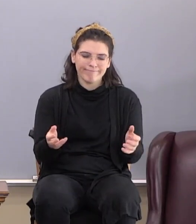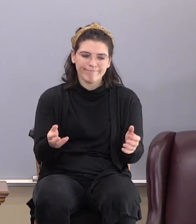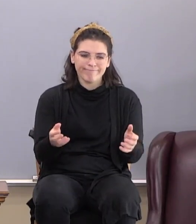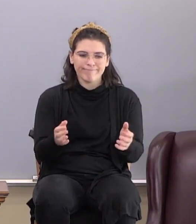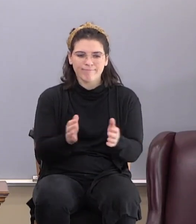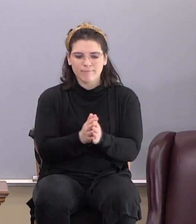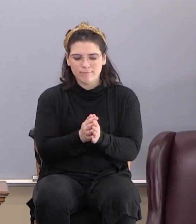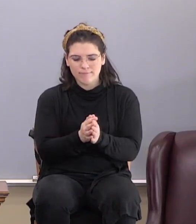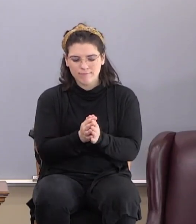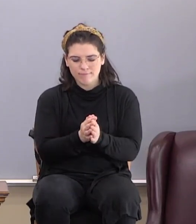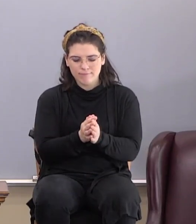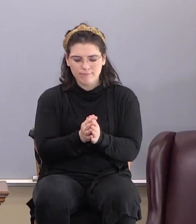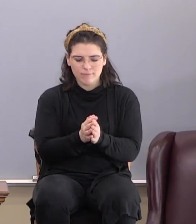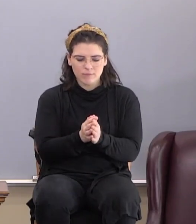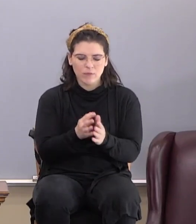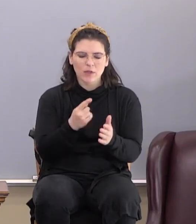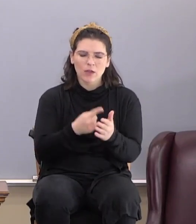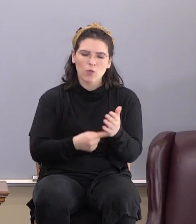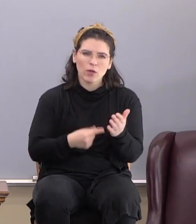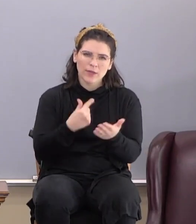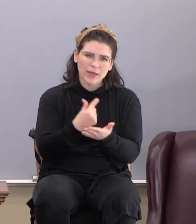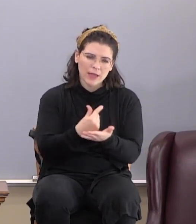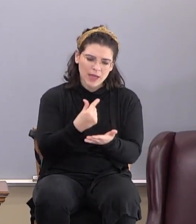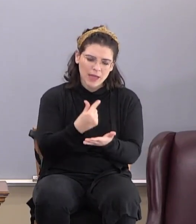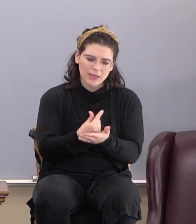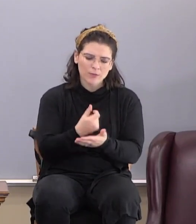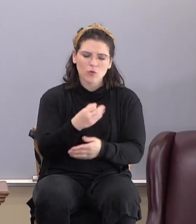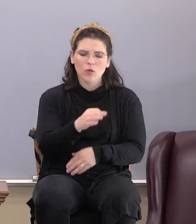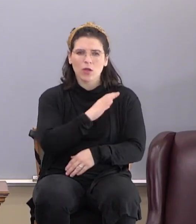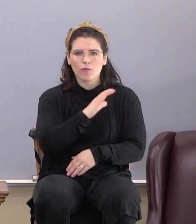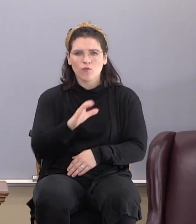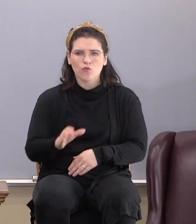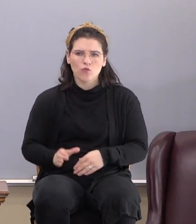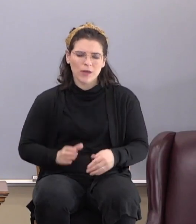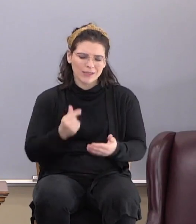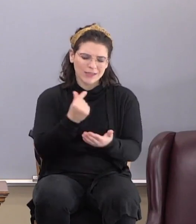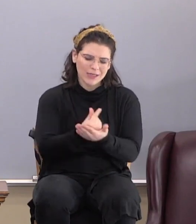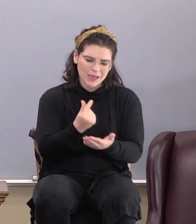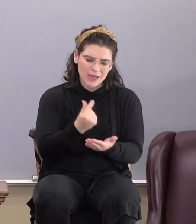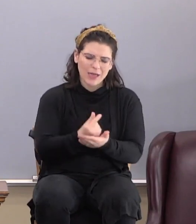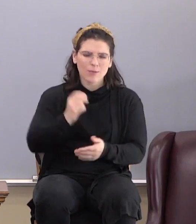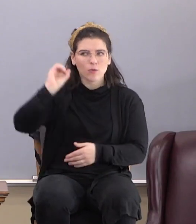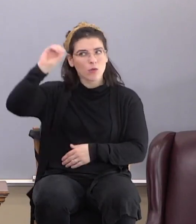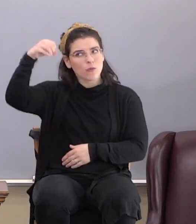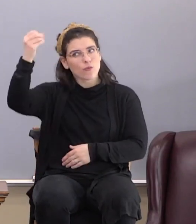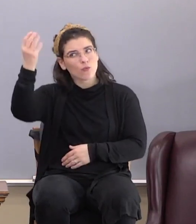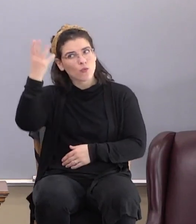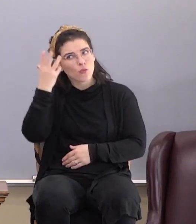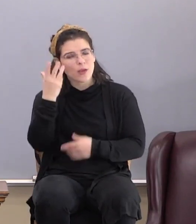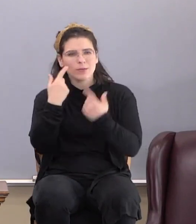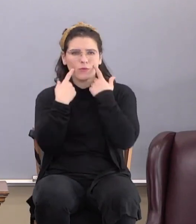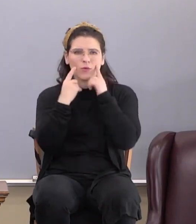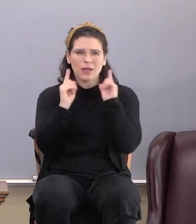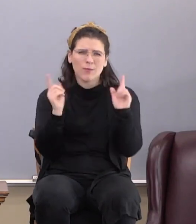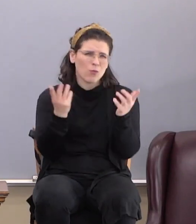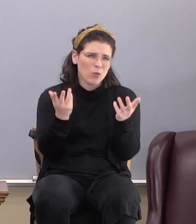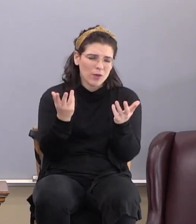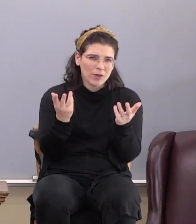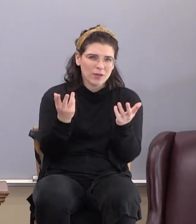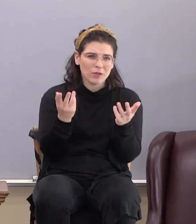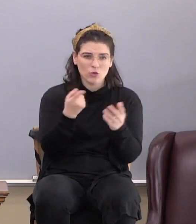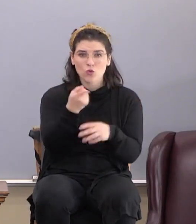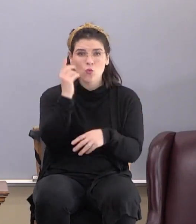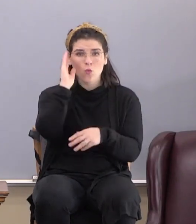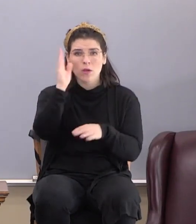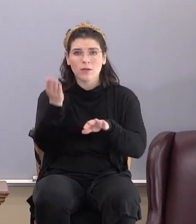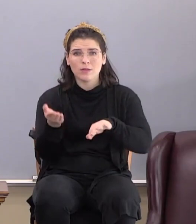And what the gospel of Christ, the gospel of grace proclaims is, you're